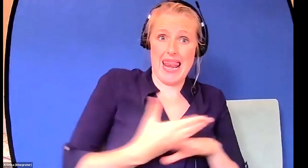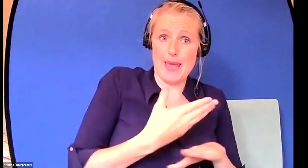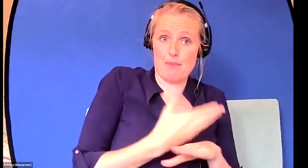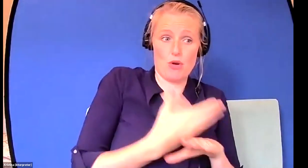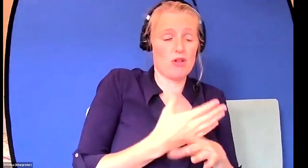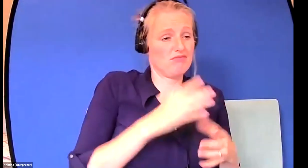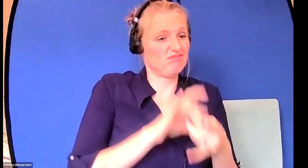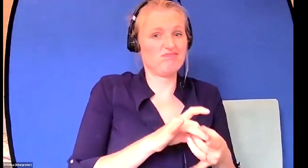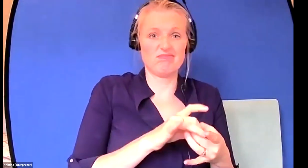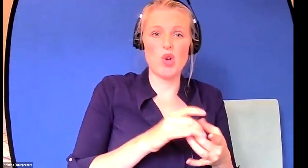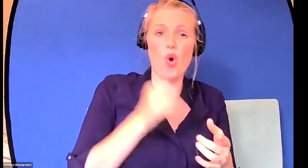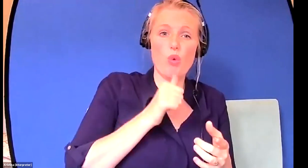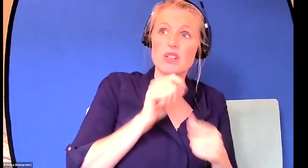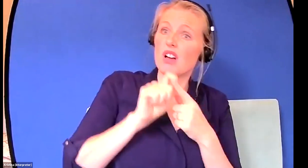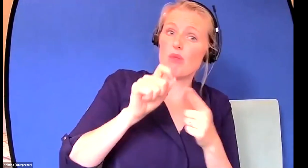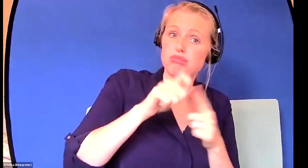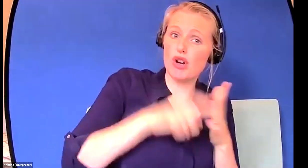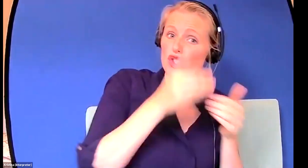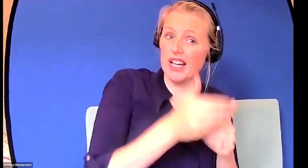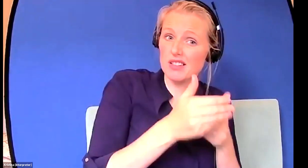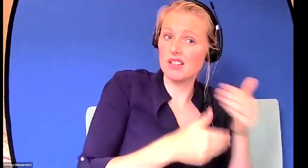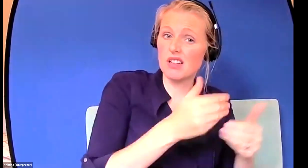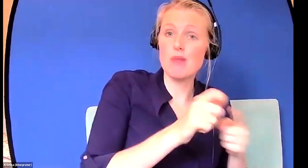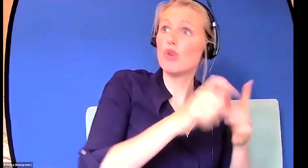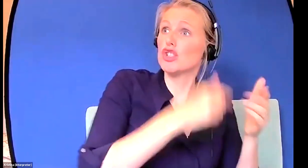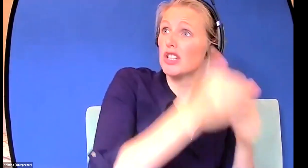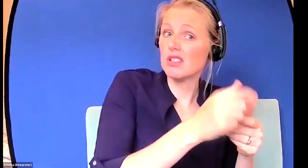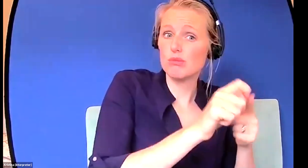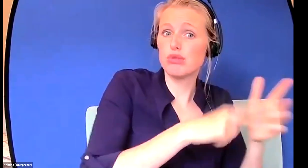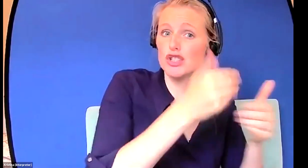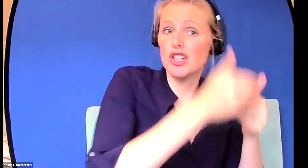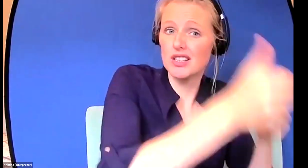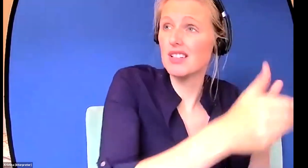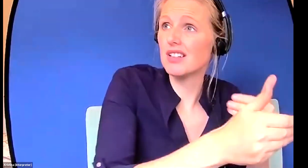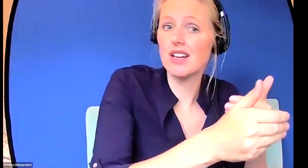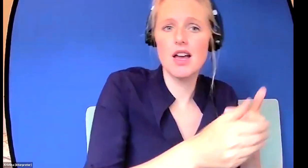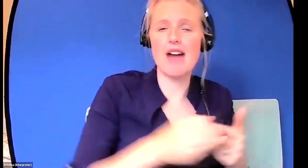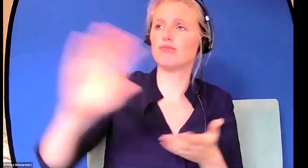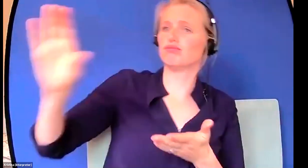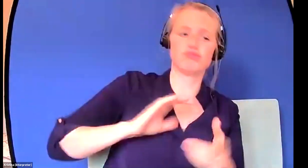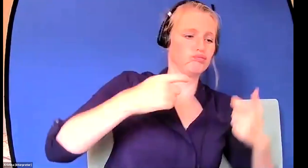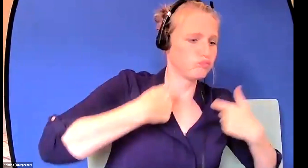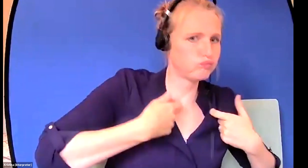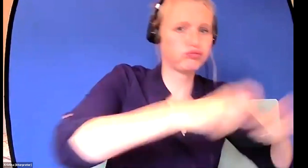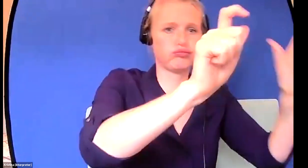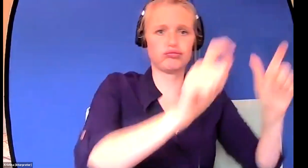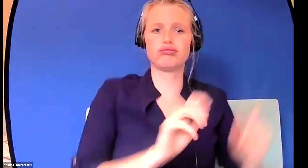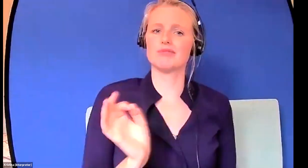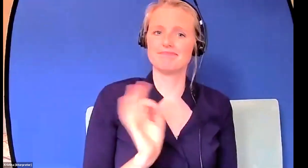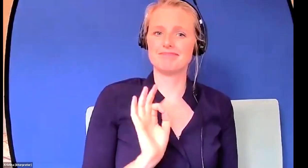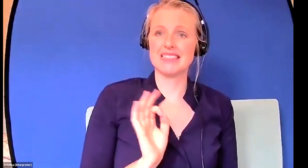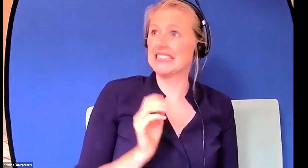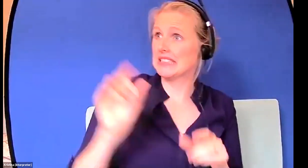project-based existence, if you like, has been forced further into this web of discontinuous, uncertain, often wageless